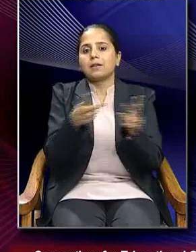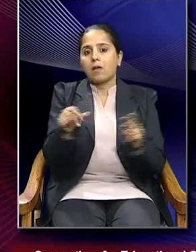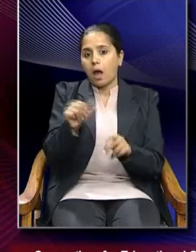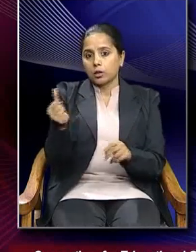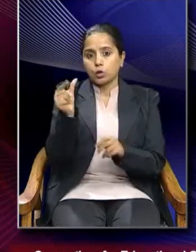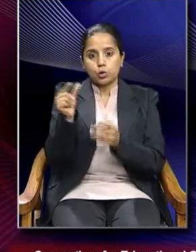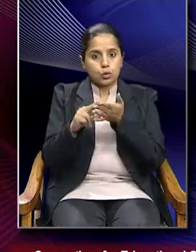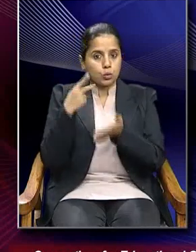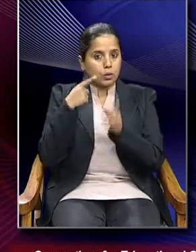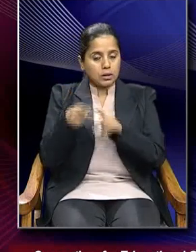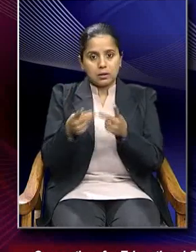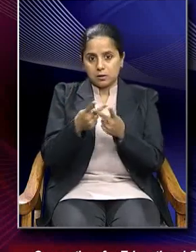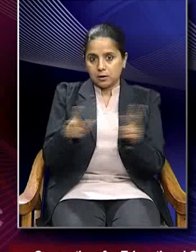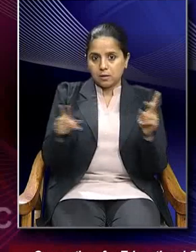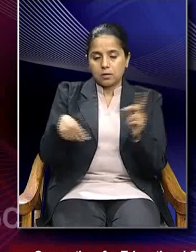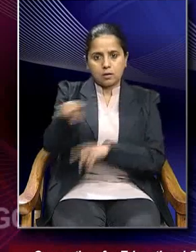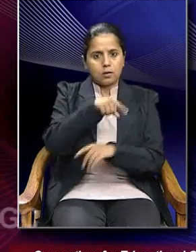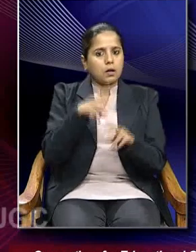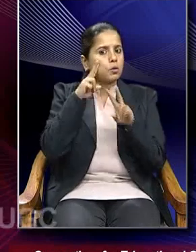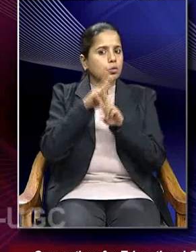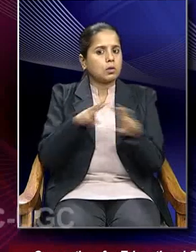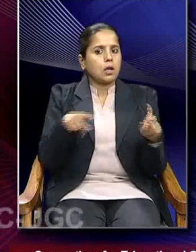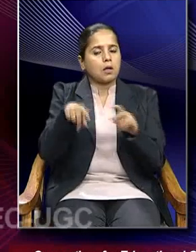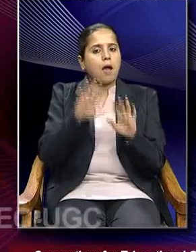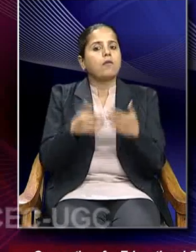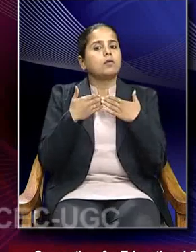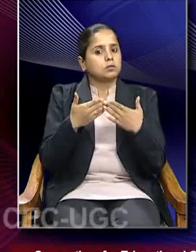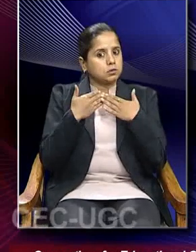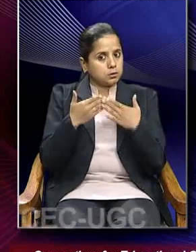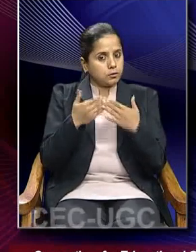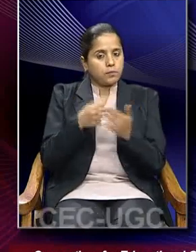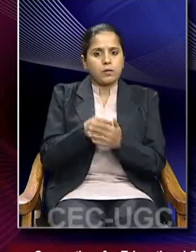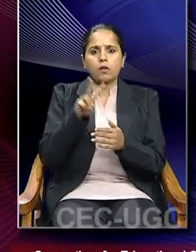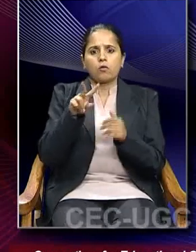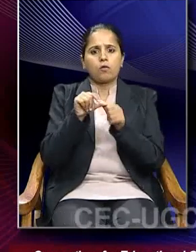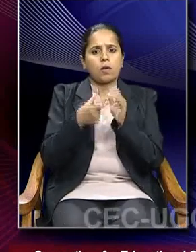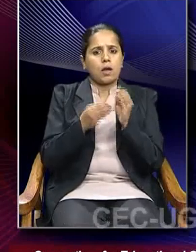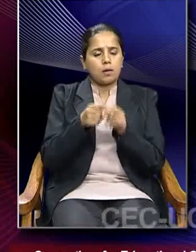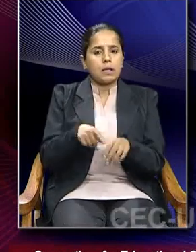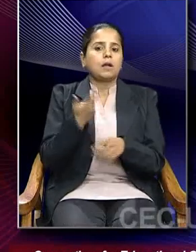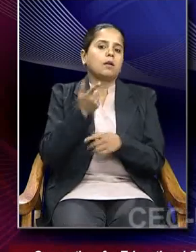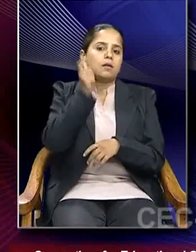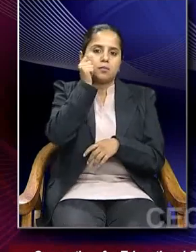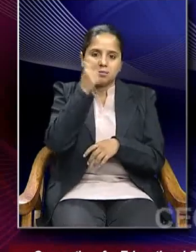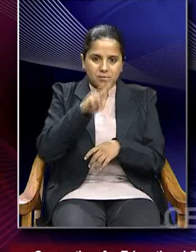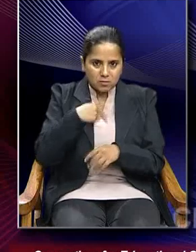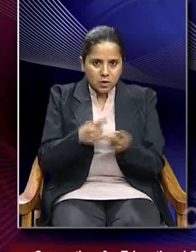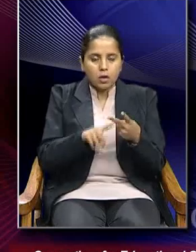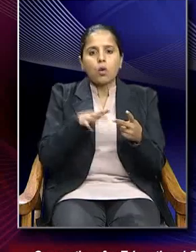of analysis that a researcher is studying. Variables are like gender,